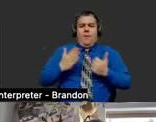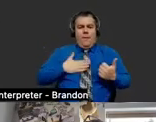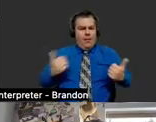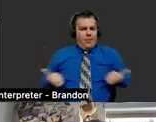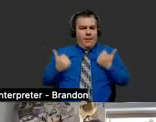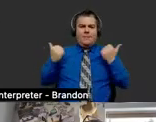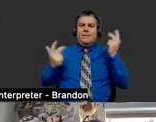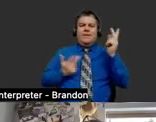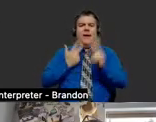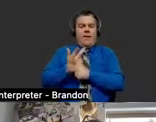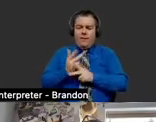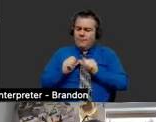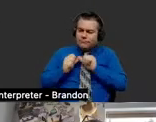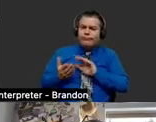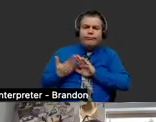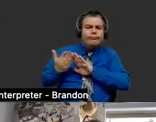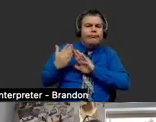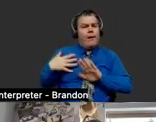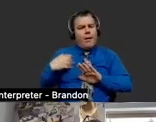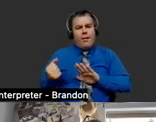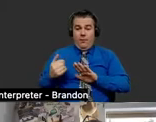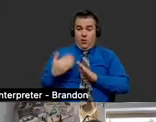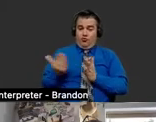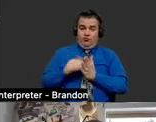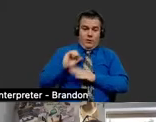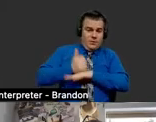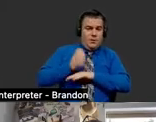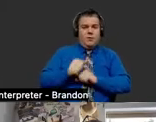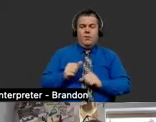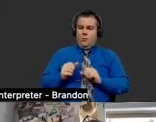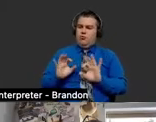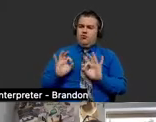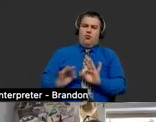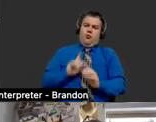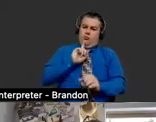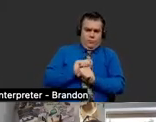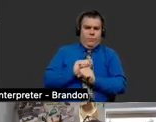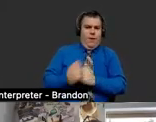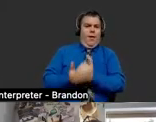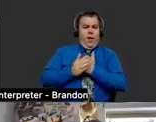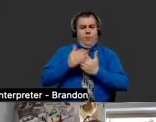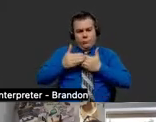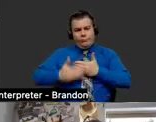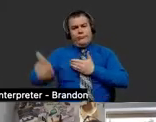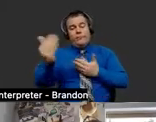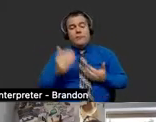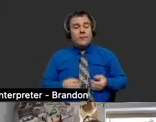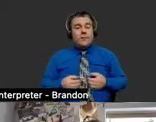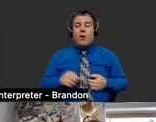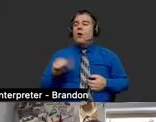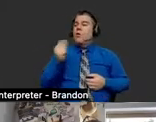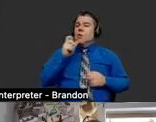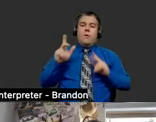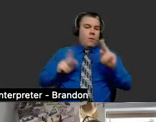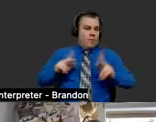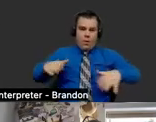to stay healthy and help this reset be all that it can be for me in the future? And then, of course, for people who aren't yet taking